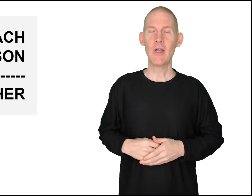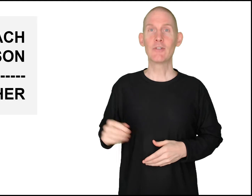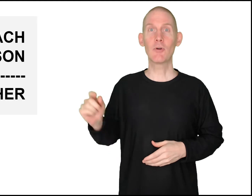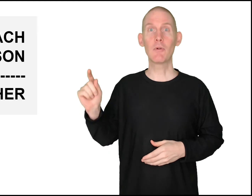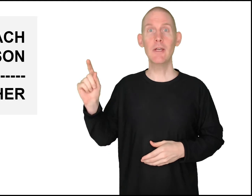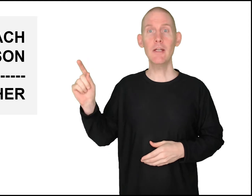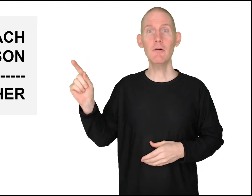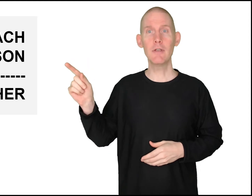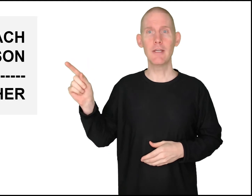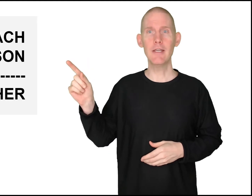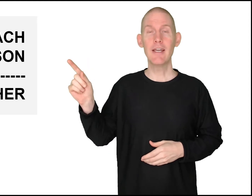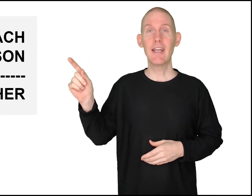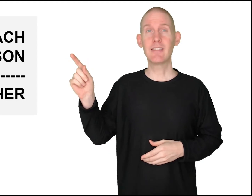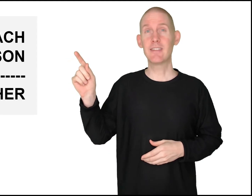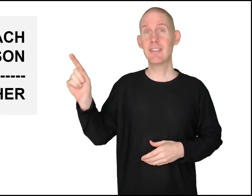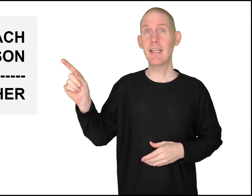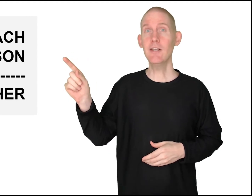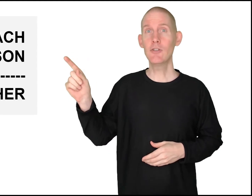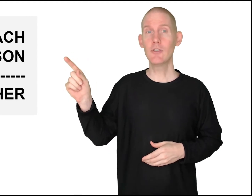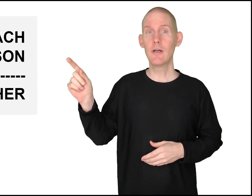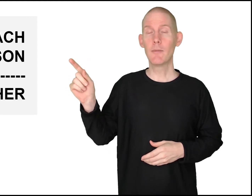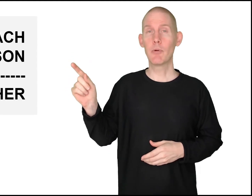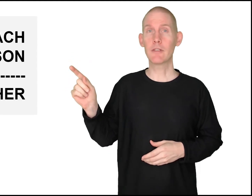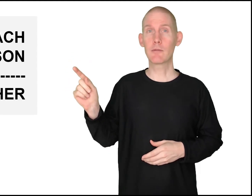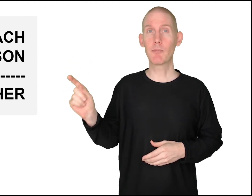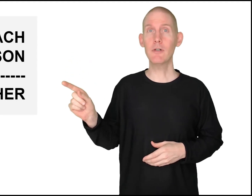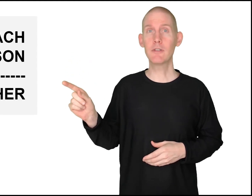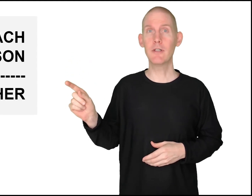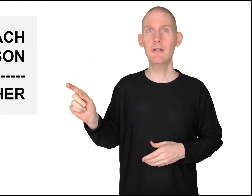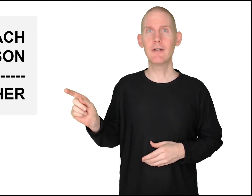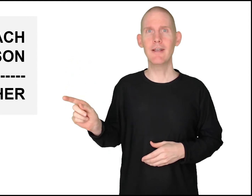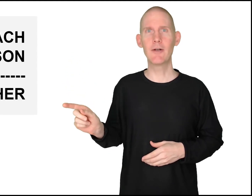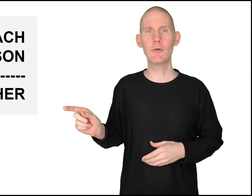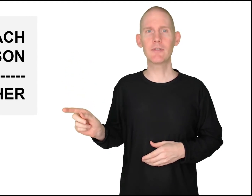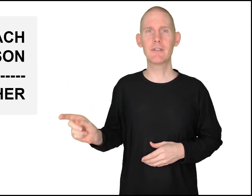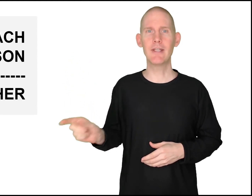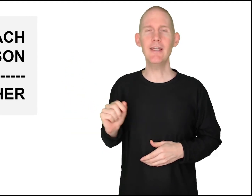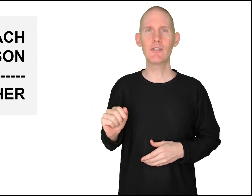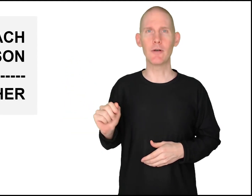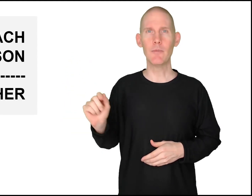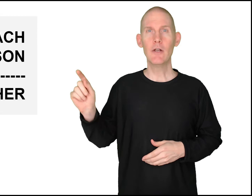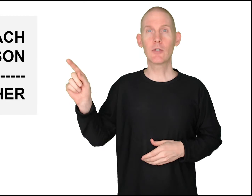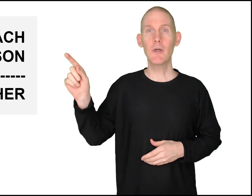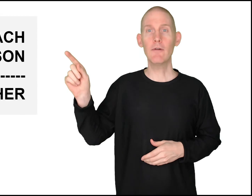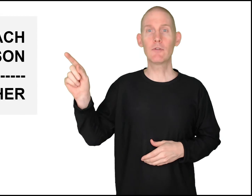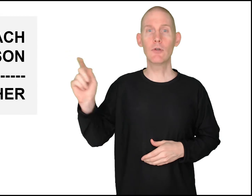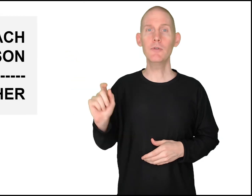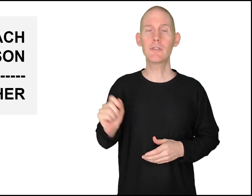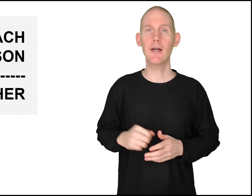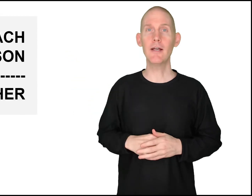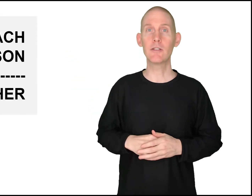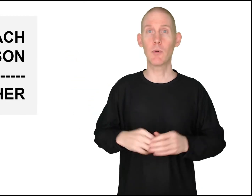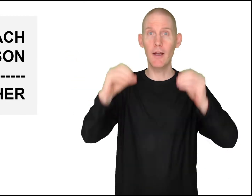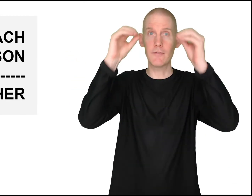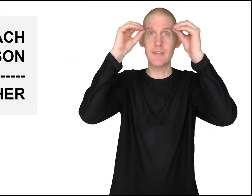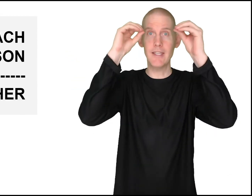So literally, it's teach plus person equals teacher. So we have two signs. We'll have